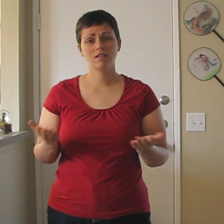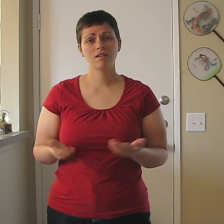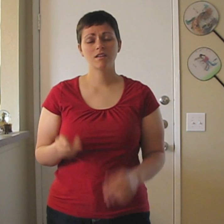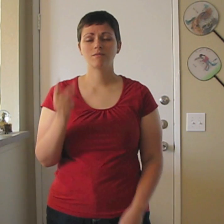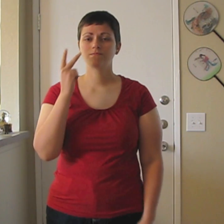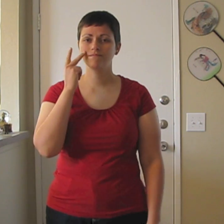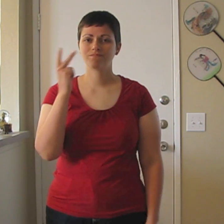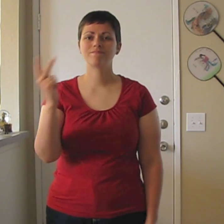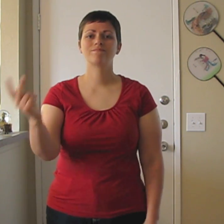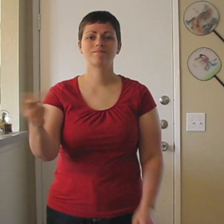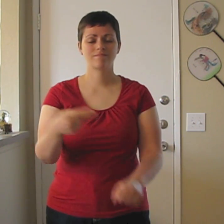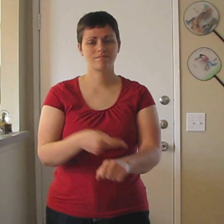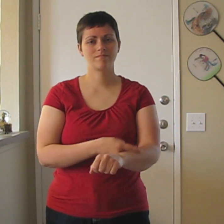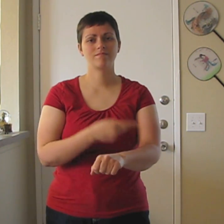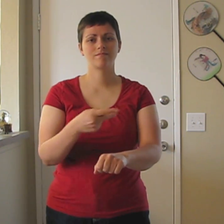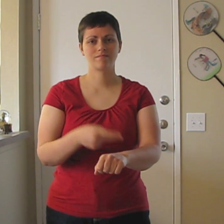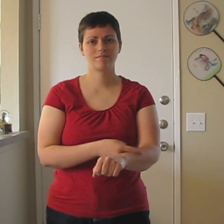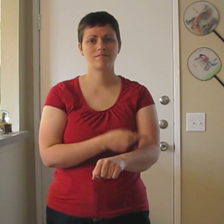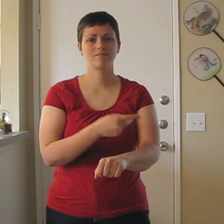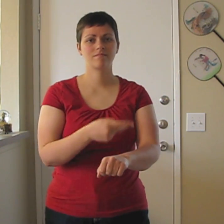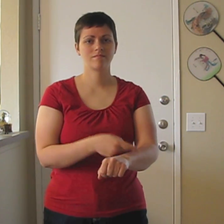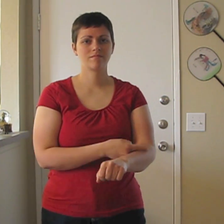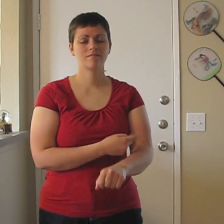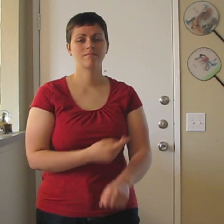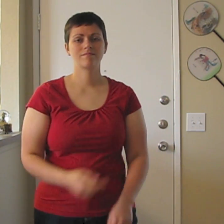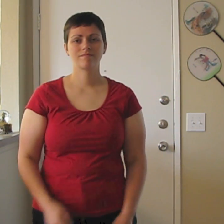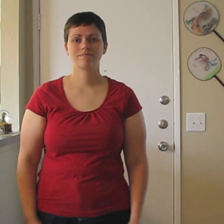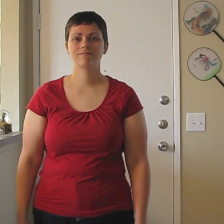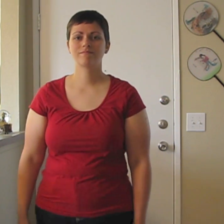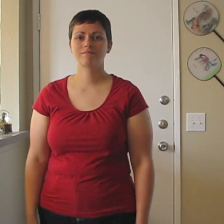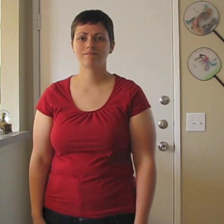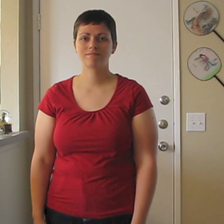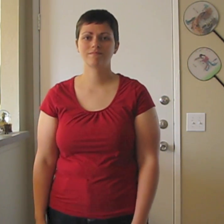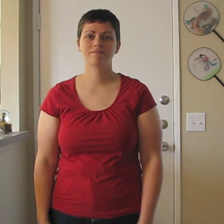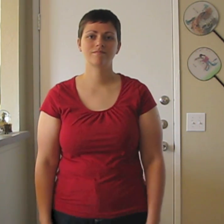The reason that they came was to watch the